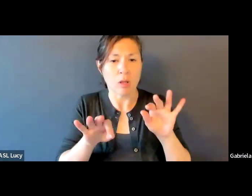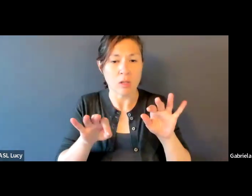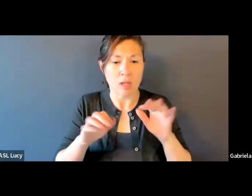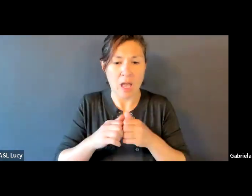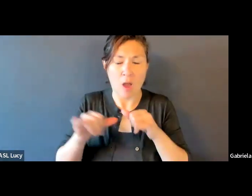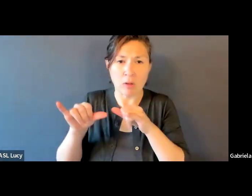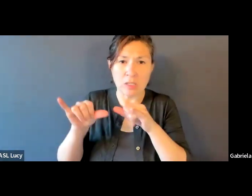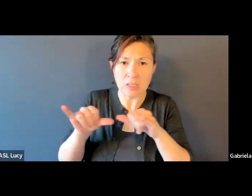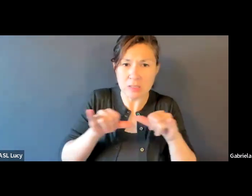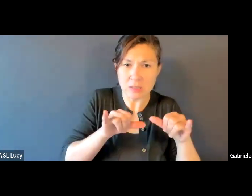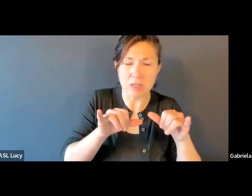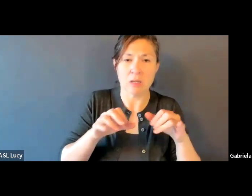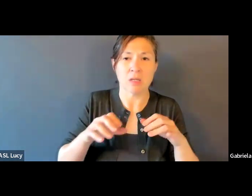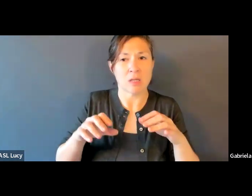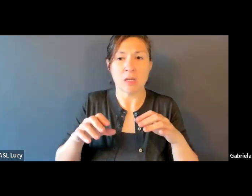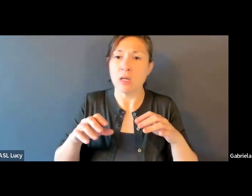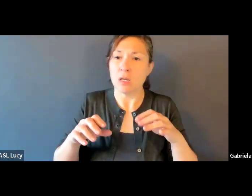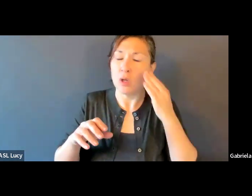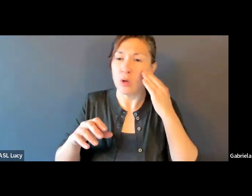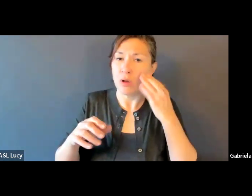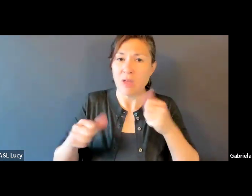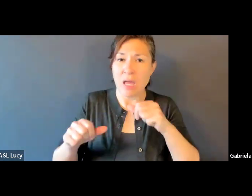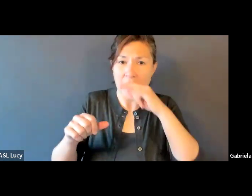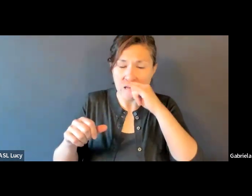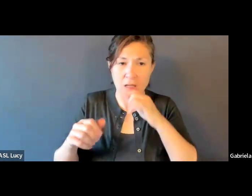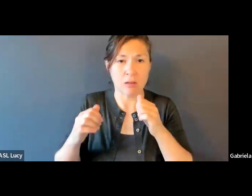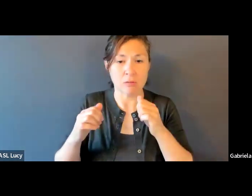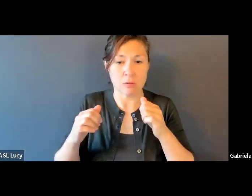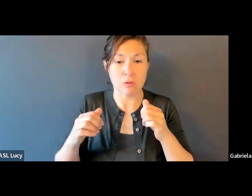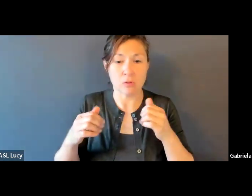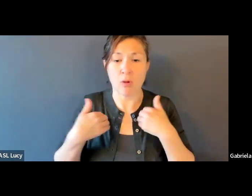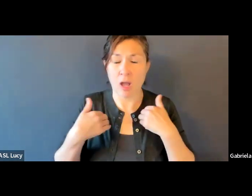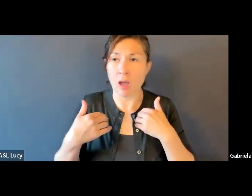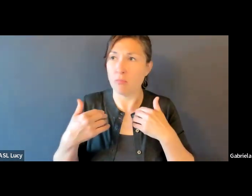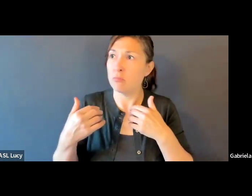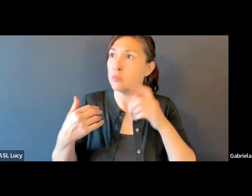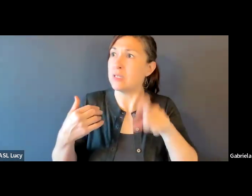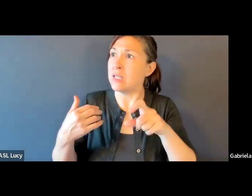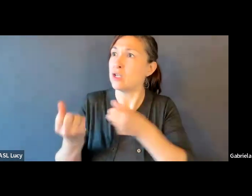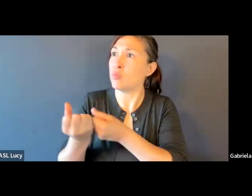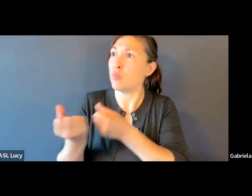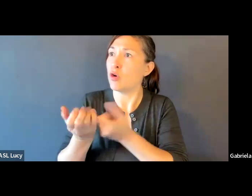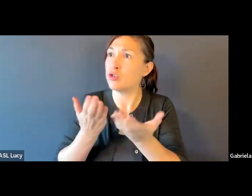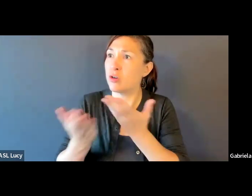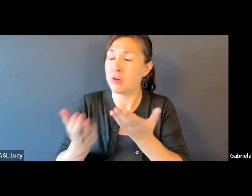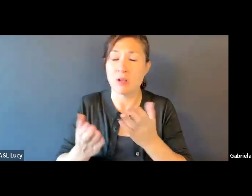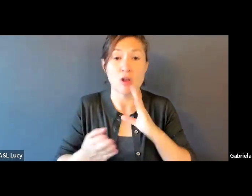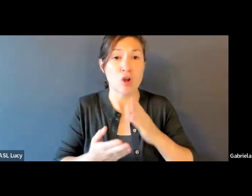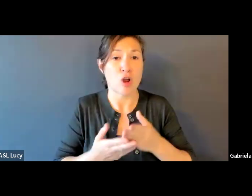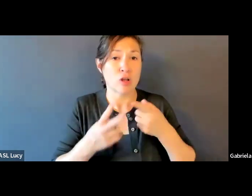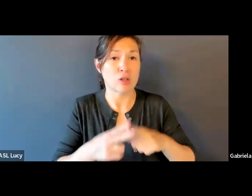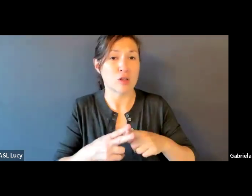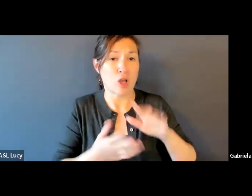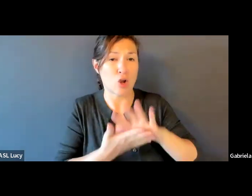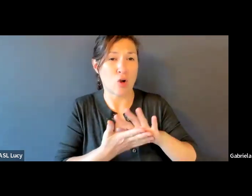special needs that relies on support services to function on their everyday to day. Our daughter started school in 2021. Starting